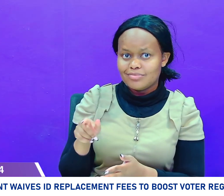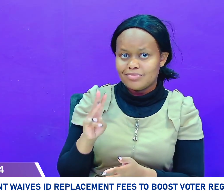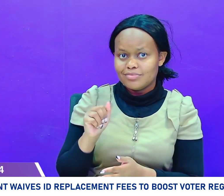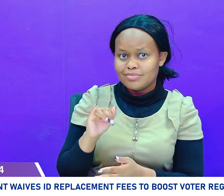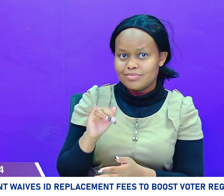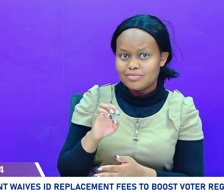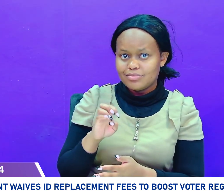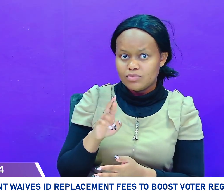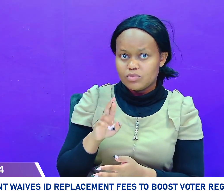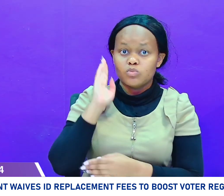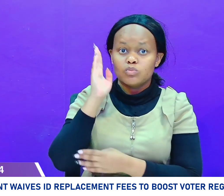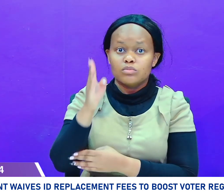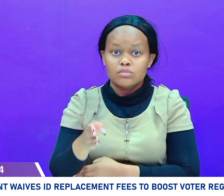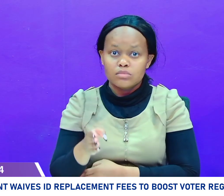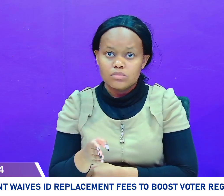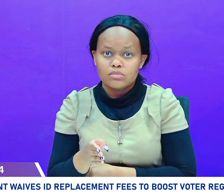registration exercise.